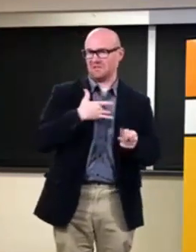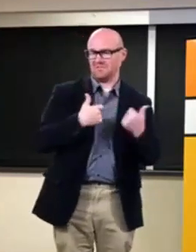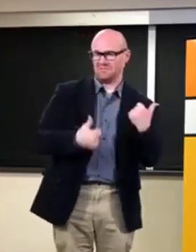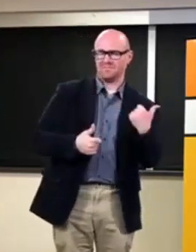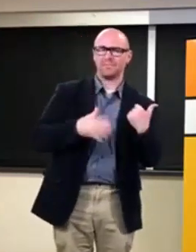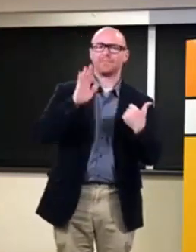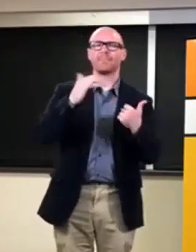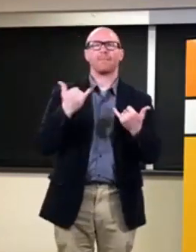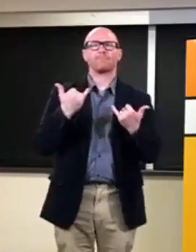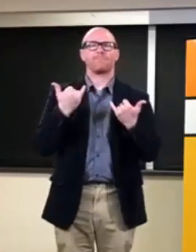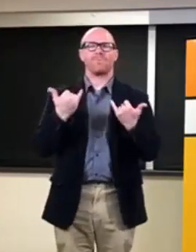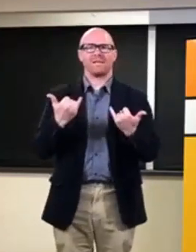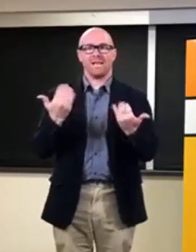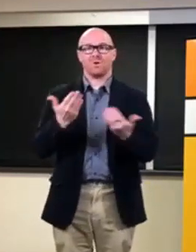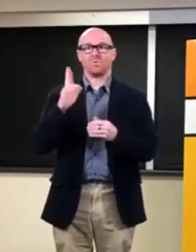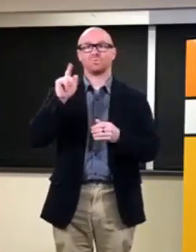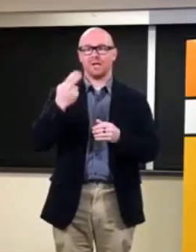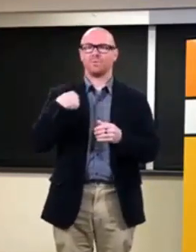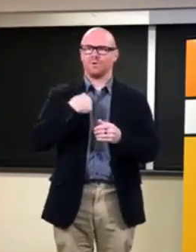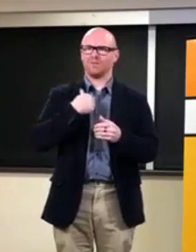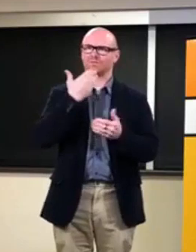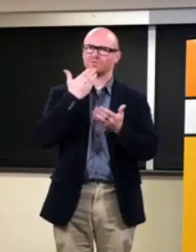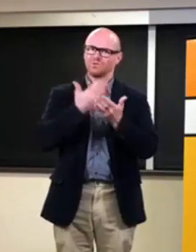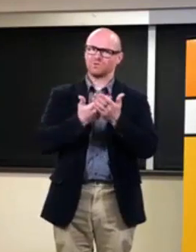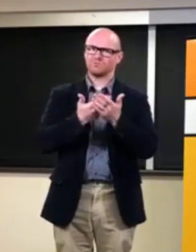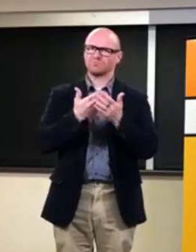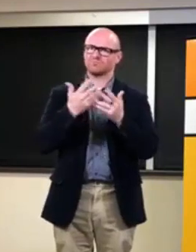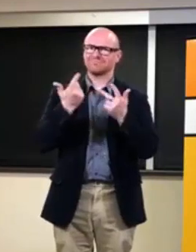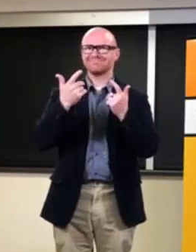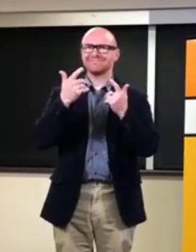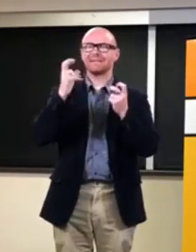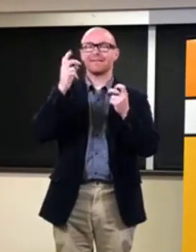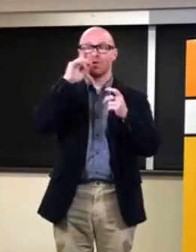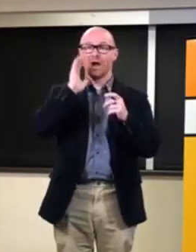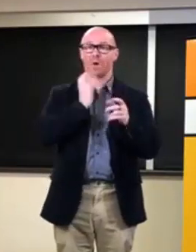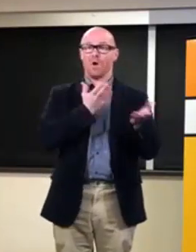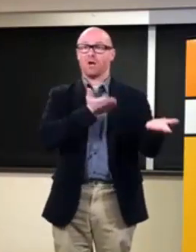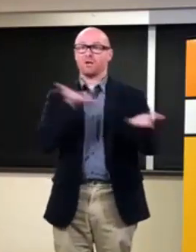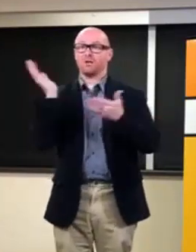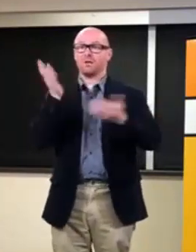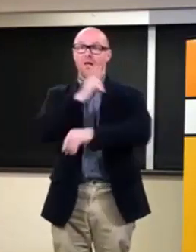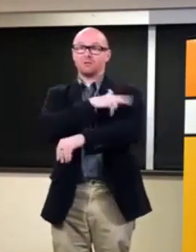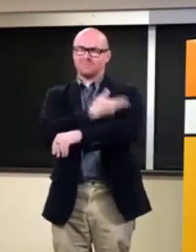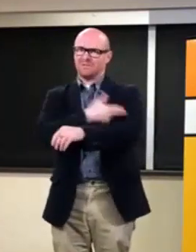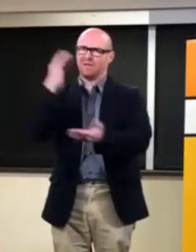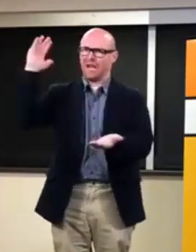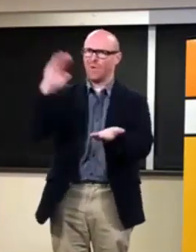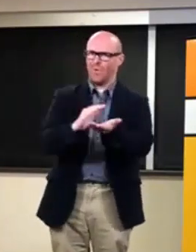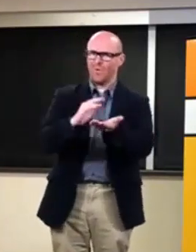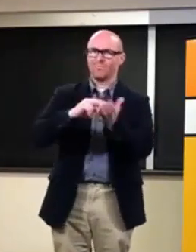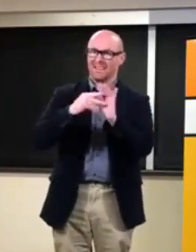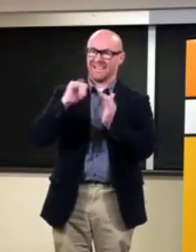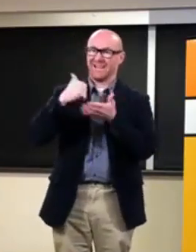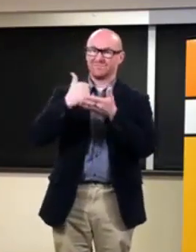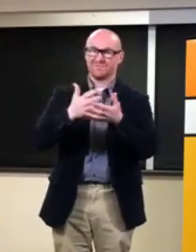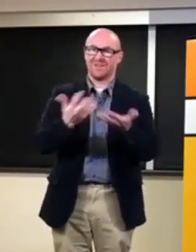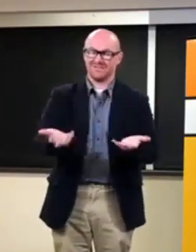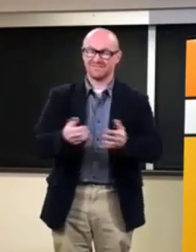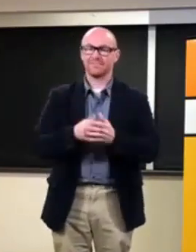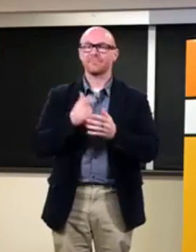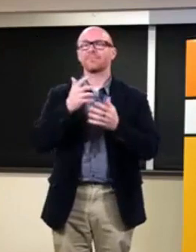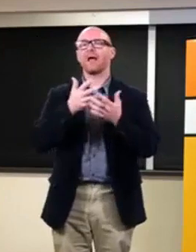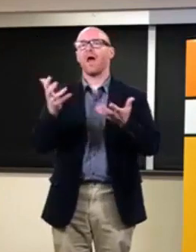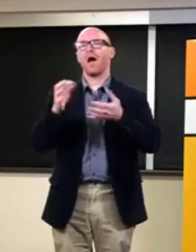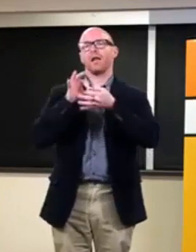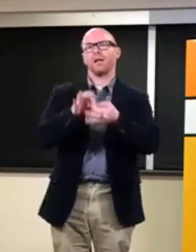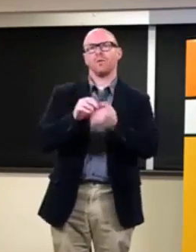so we are fortunate in Utah that we have held steady at a less than 10% hospitalization rate, and our death rate has also been low. A lot of that has to